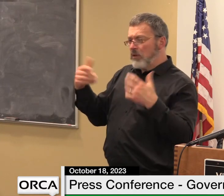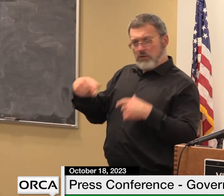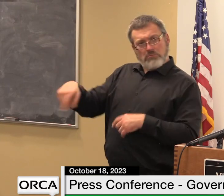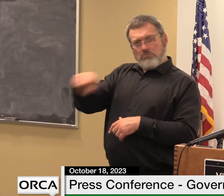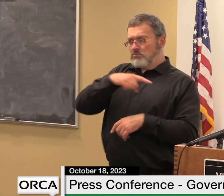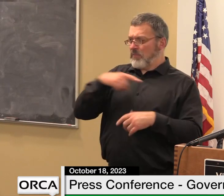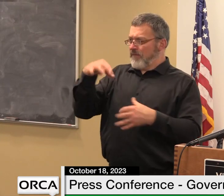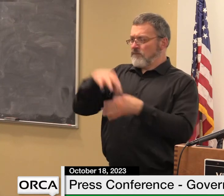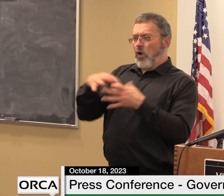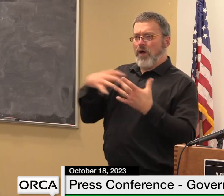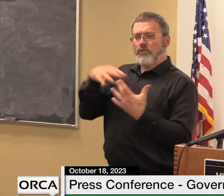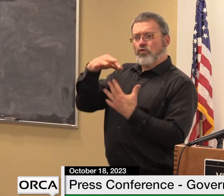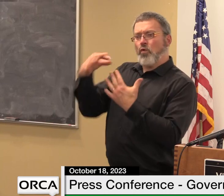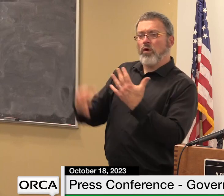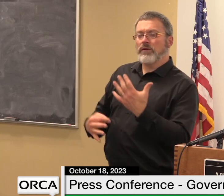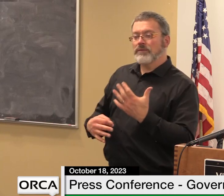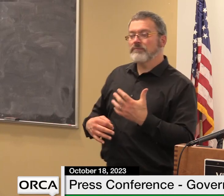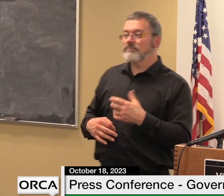This morning,